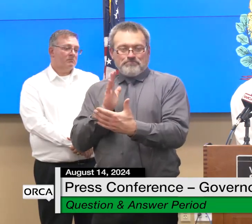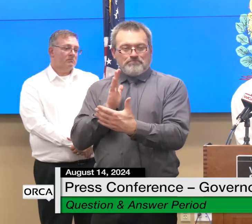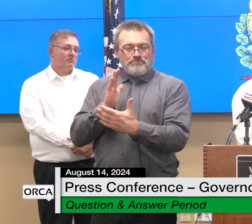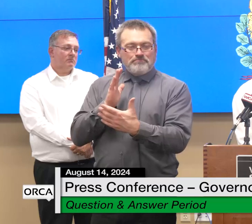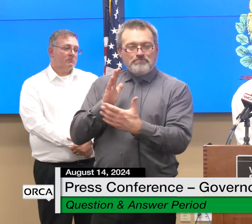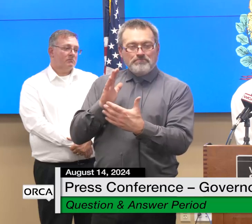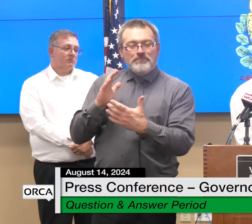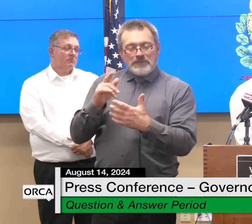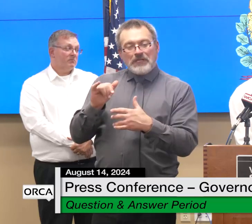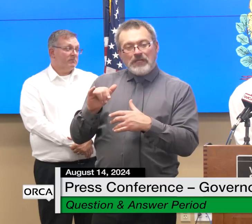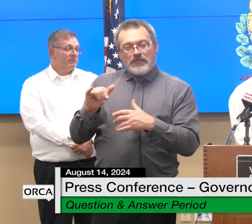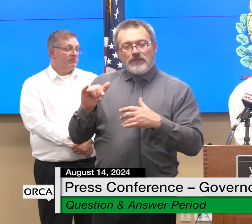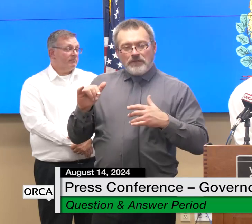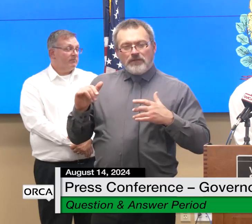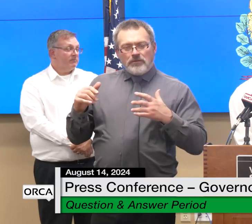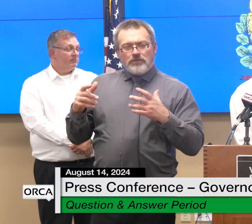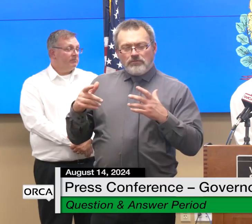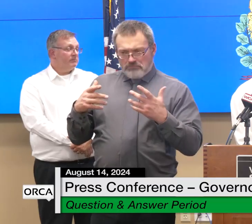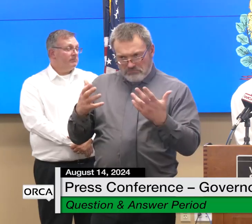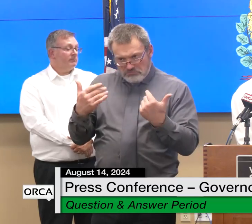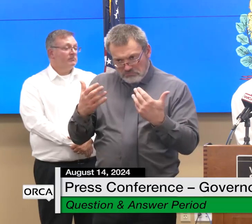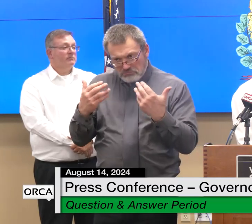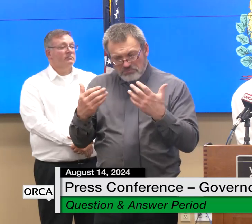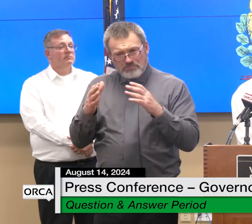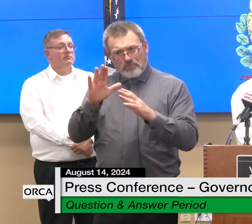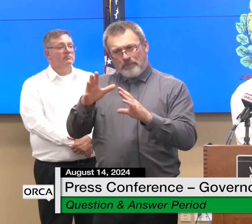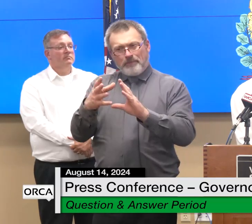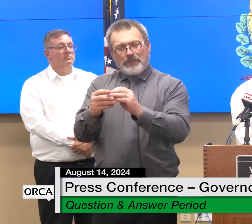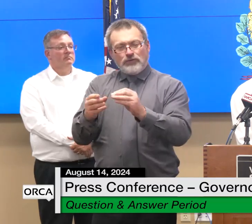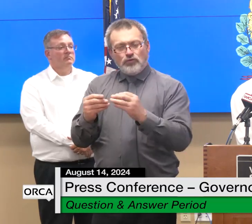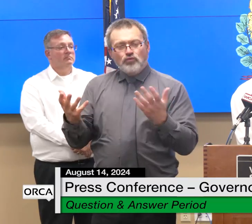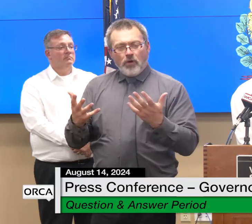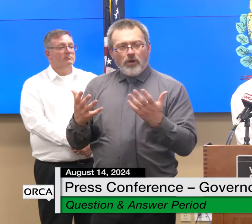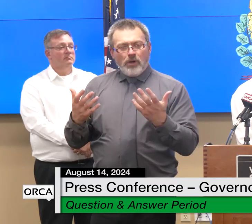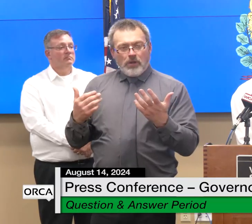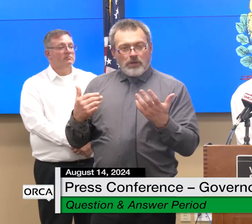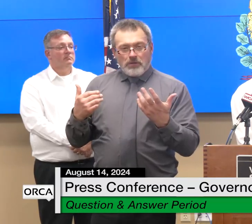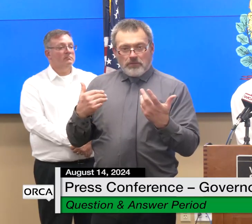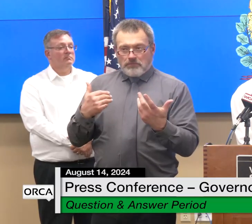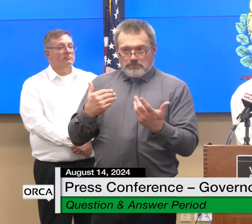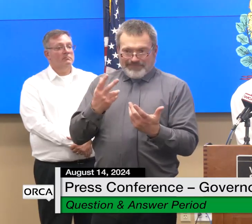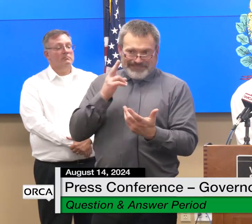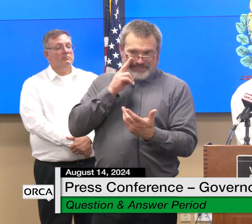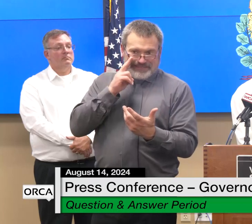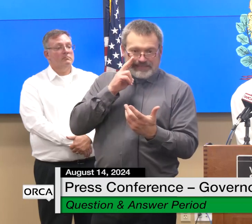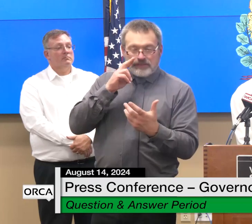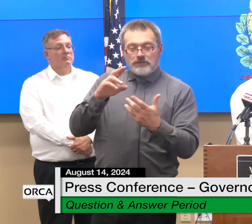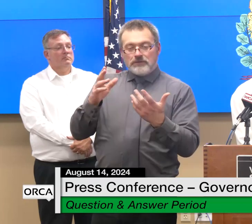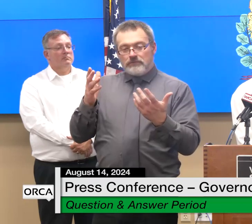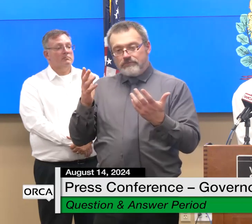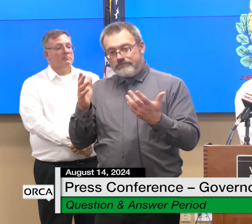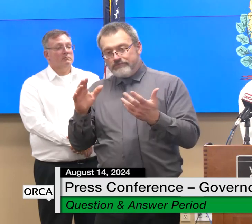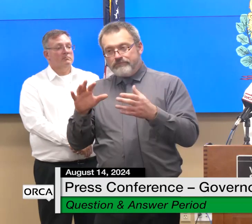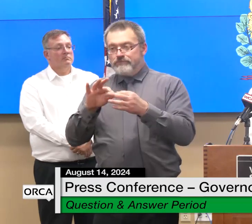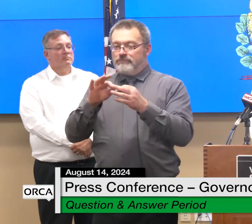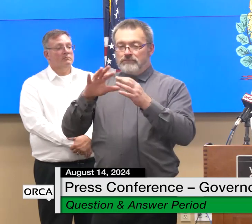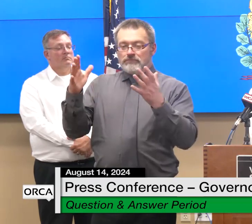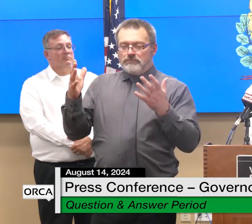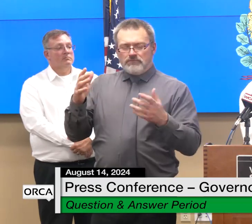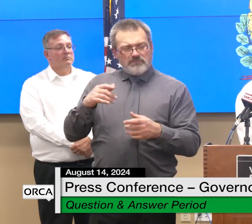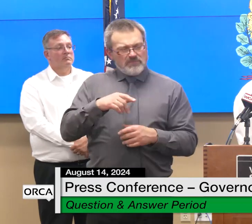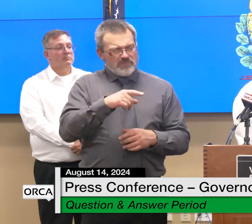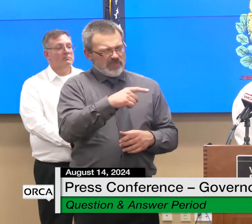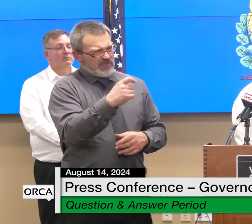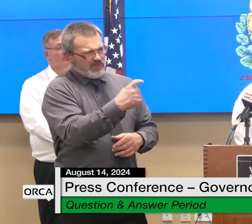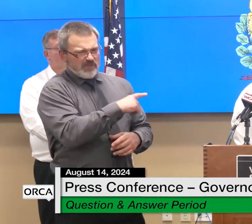get their message out, and we'll assist in any way we can to get them elected. What will that look like? What is? It